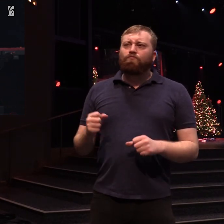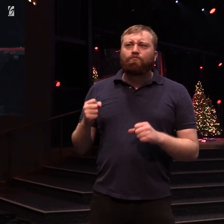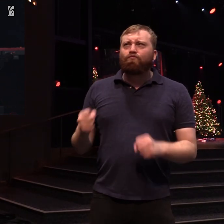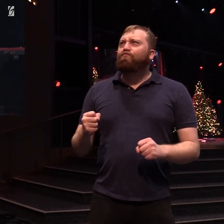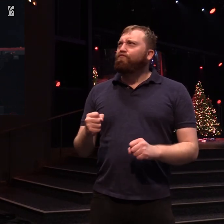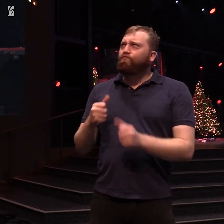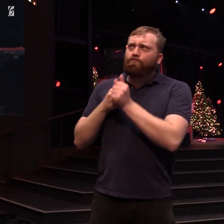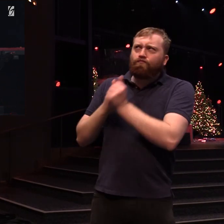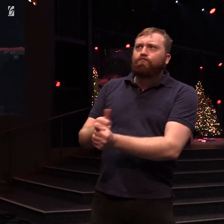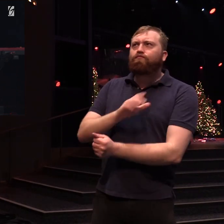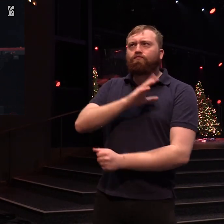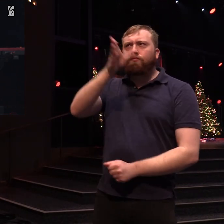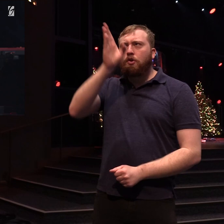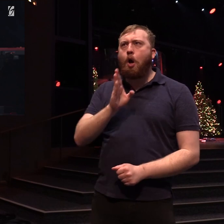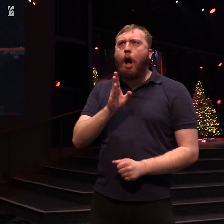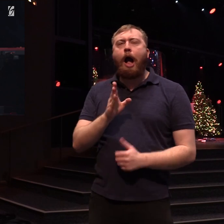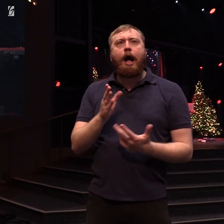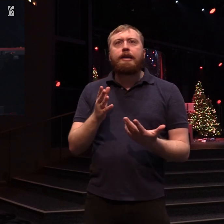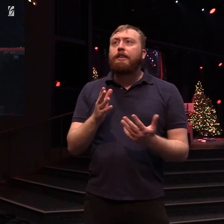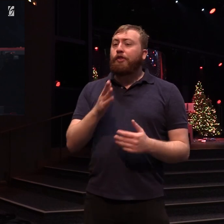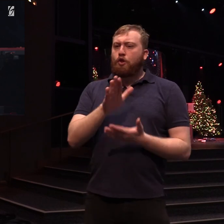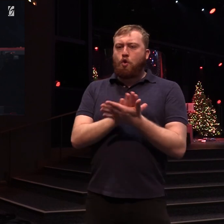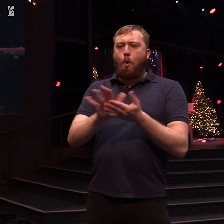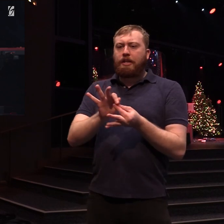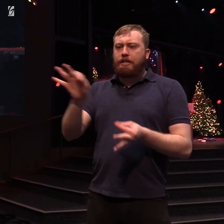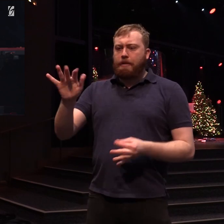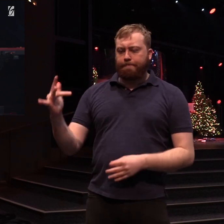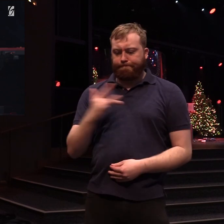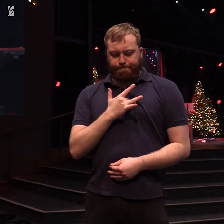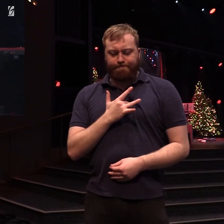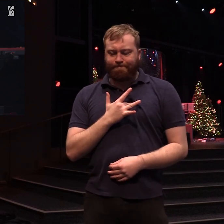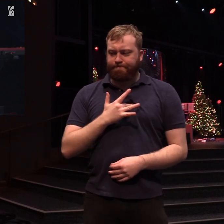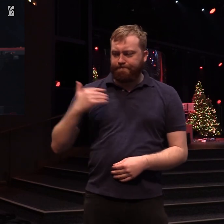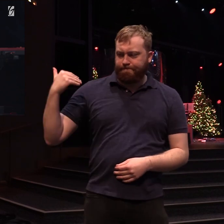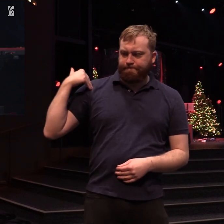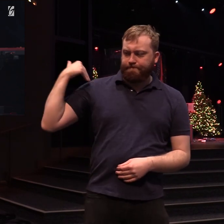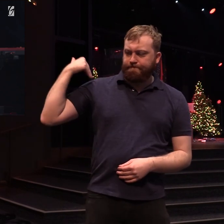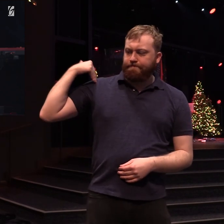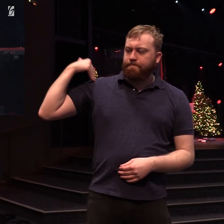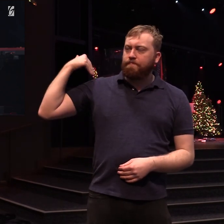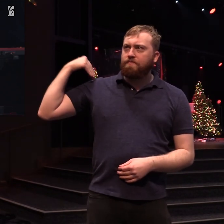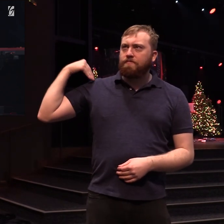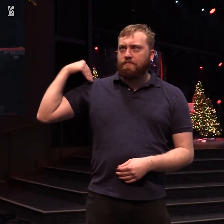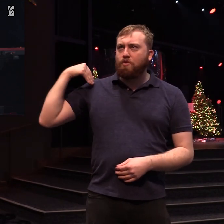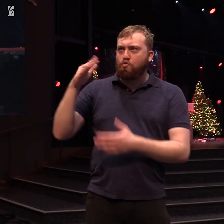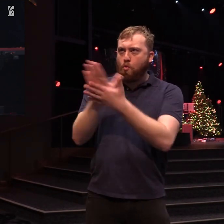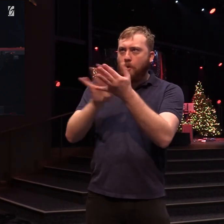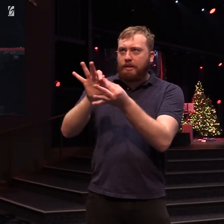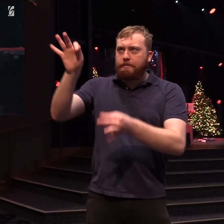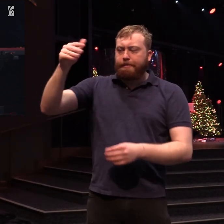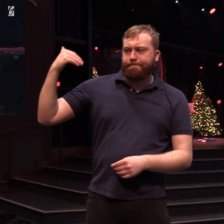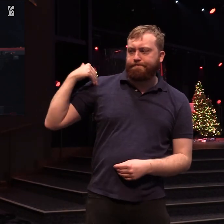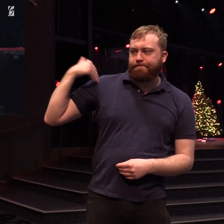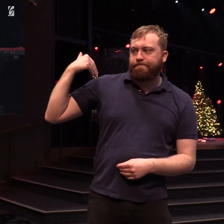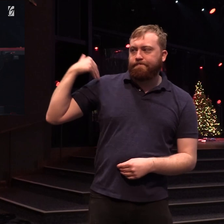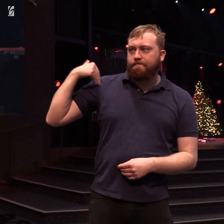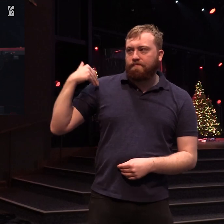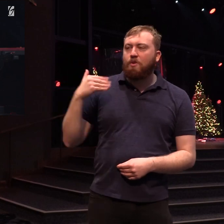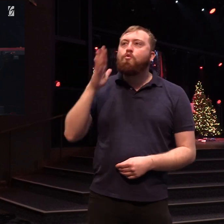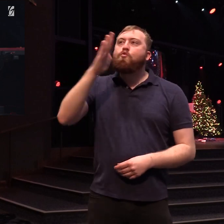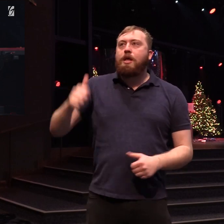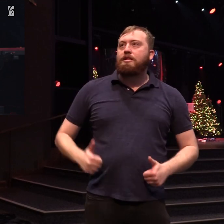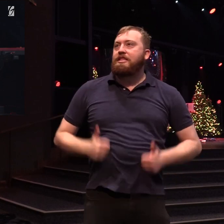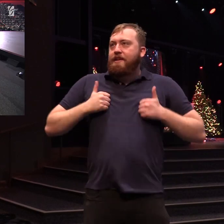Holy Spirit was on him. It had been revealed to him by the Holy Spirit that he would not die before he had seen the